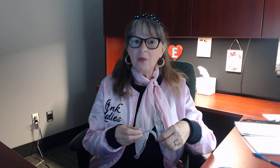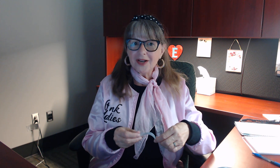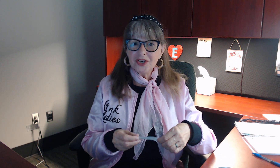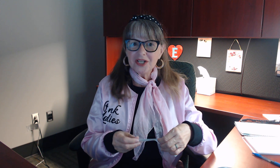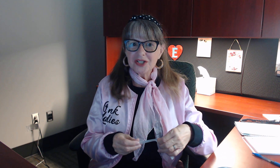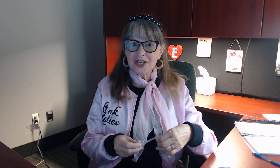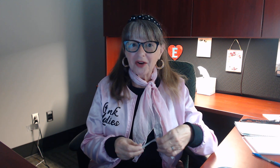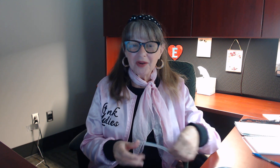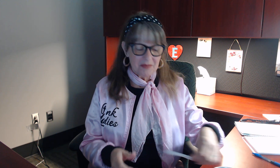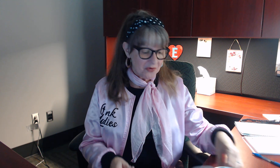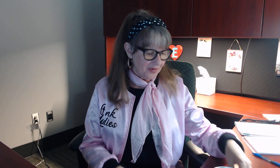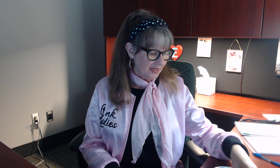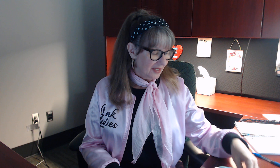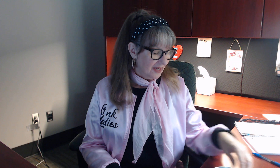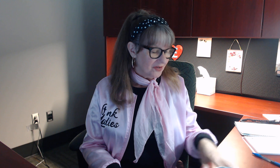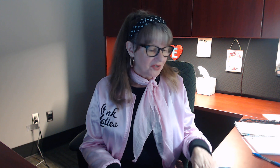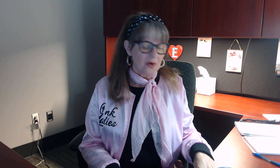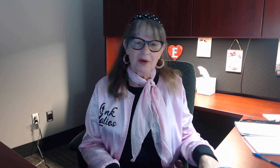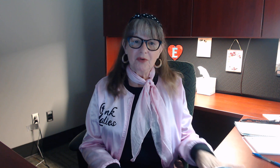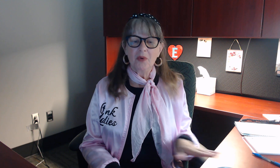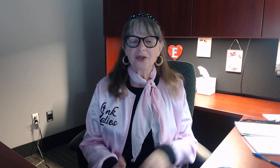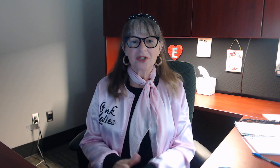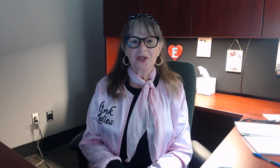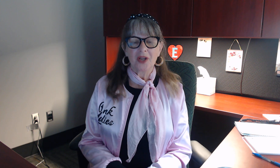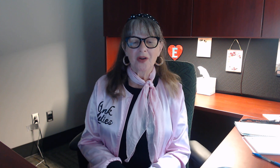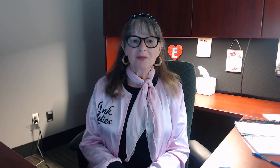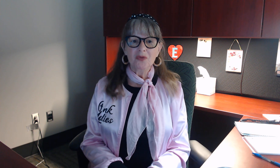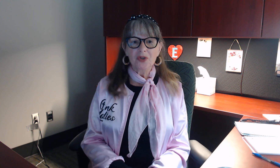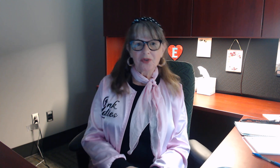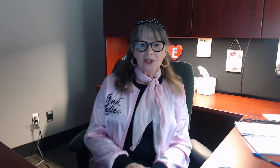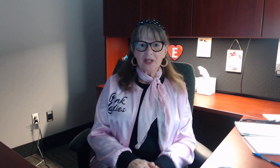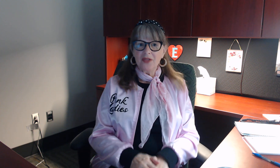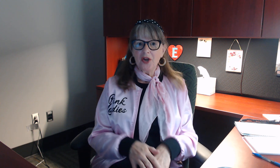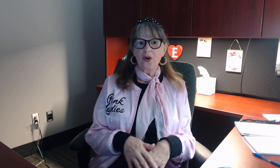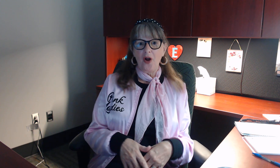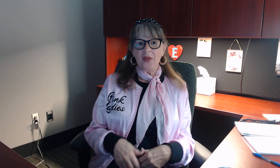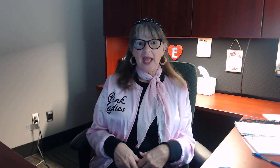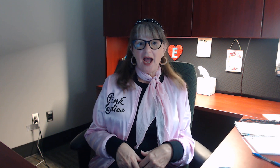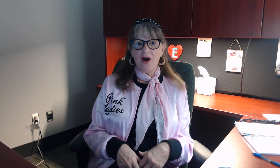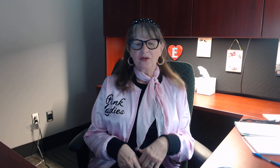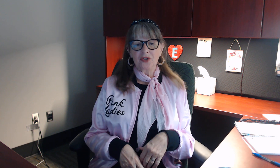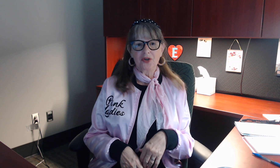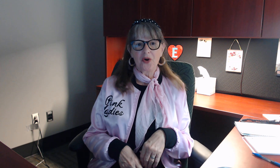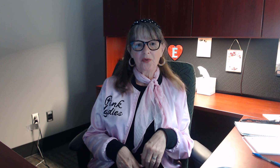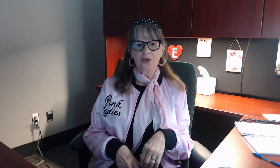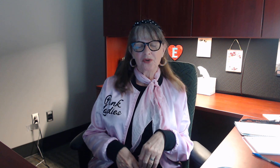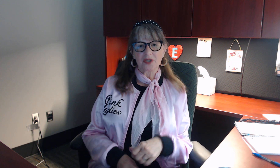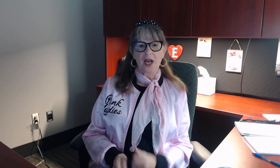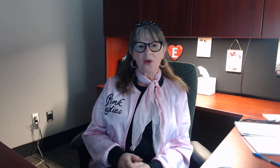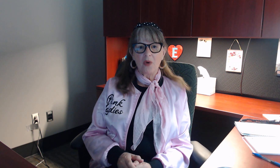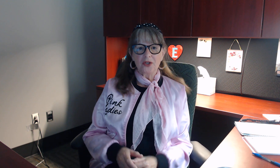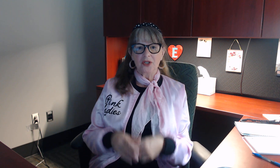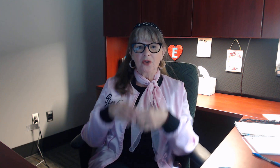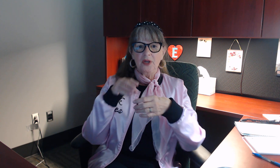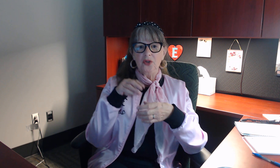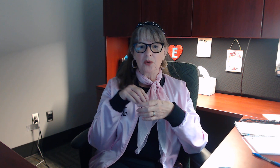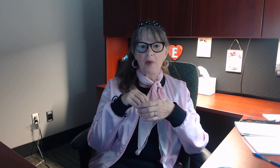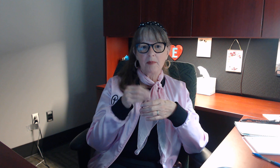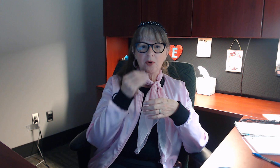Watching a scary movie. So if you're watching a scary movie, you're sitting there on the couch, you know, and you're just kind of watching, and you're eating your popcorn,